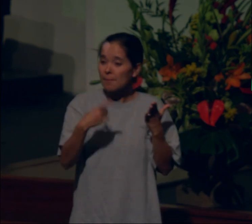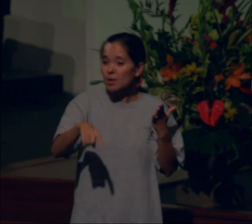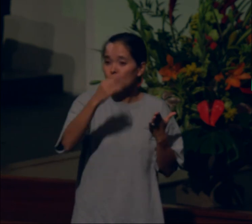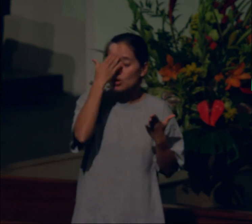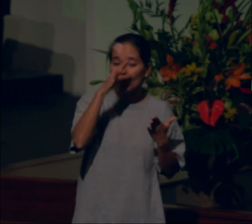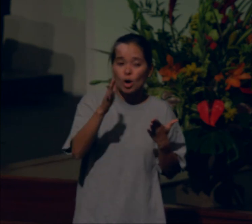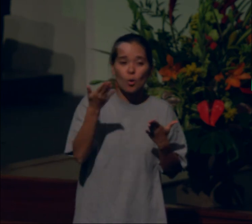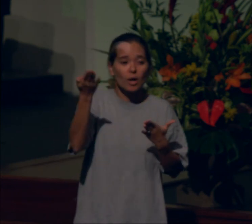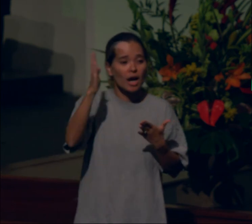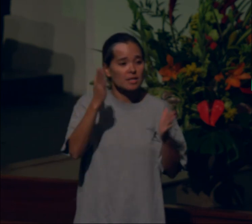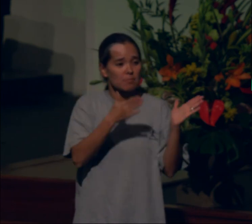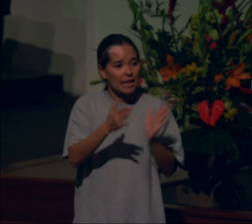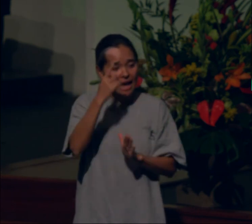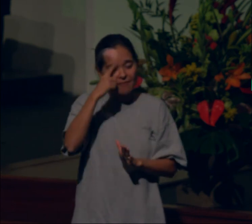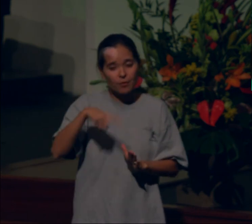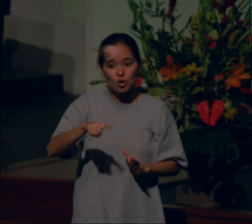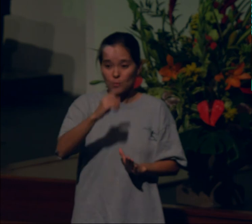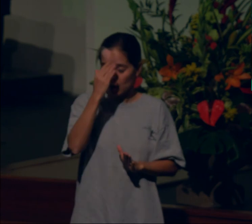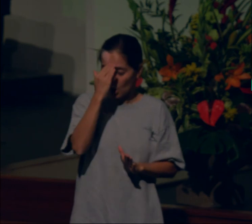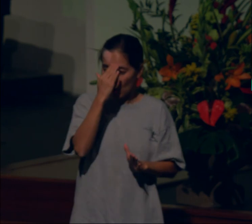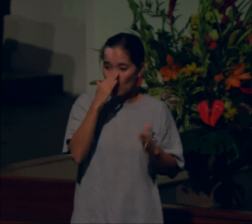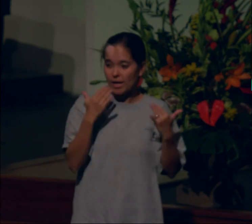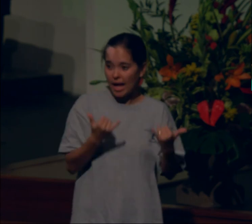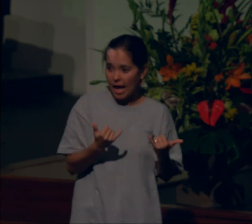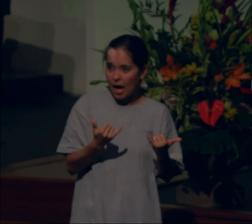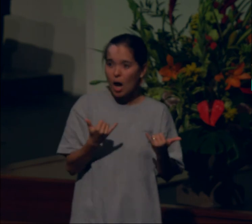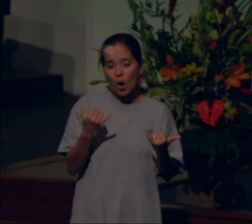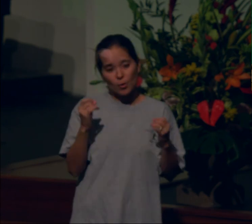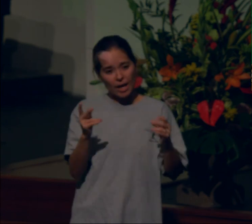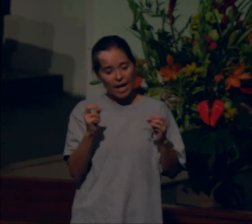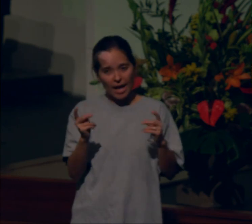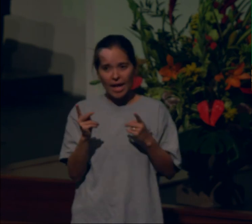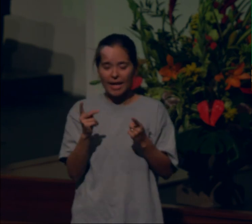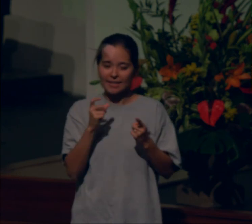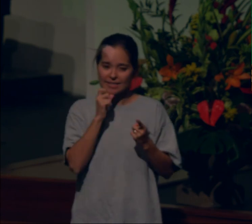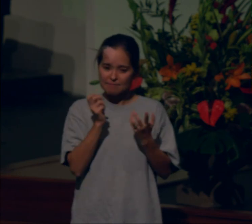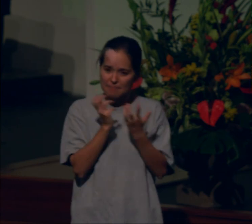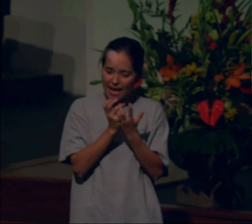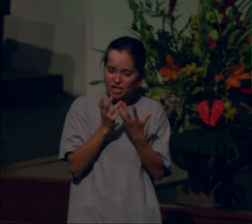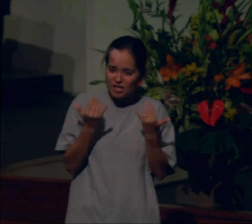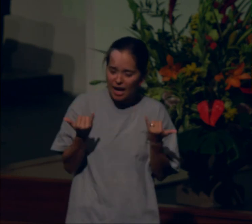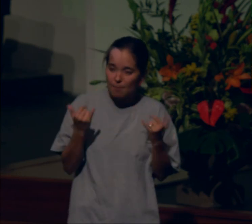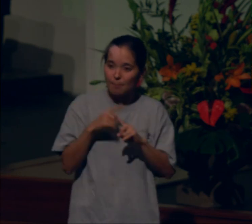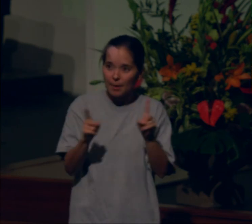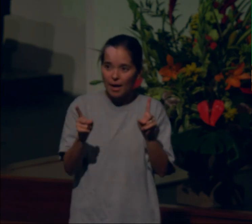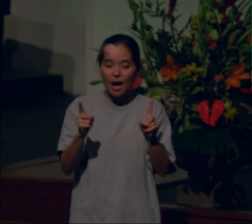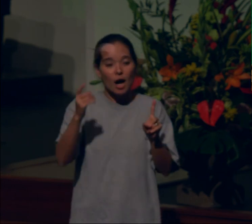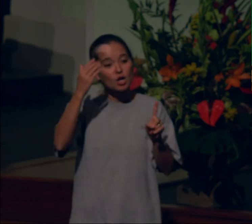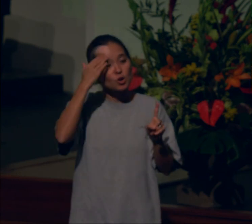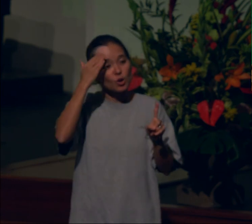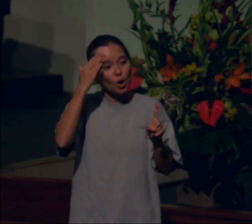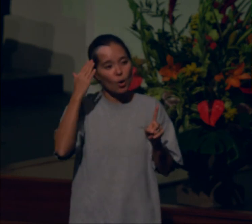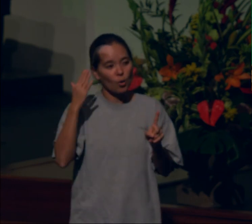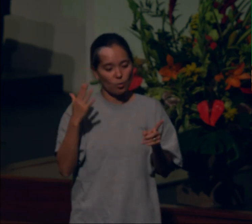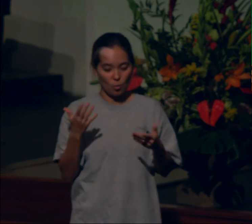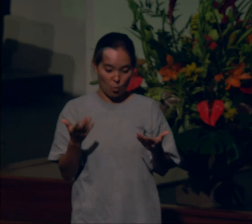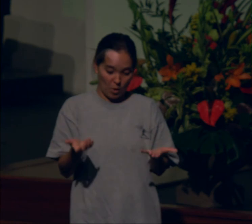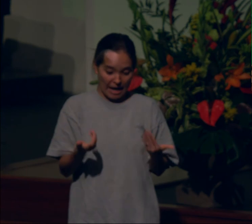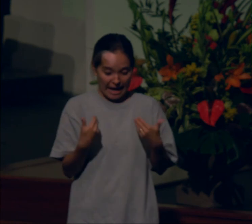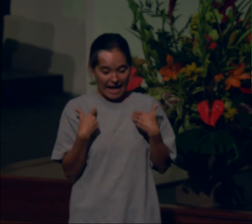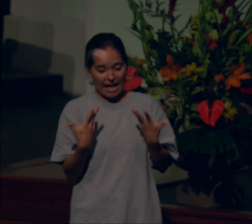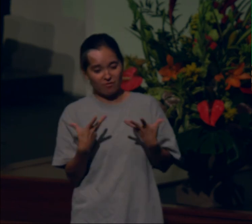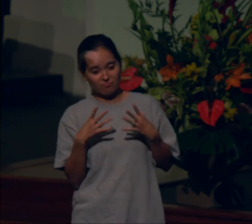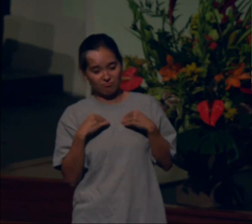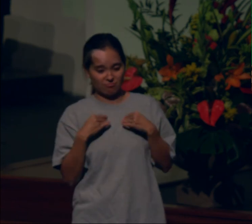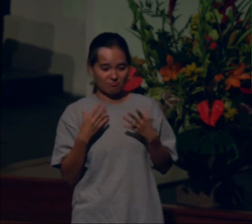but you certainly know what you got now. And so it doesn't match up to everything, but at least you know how to handle what you got. And if you let go of